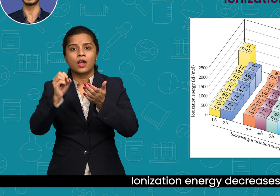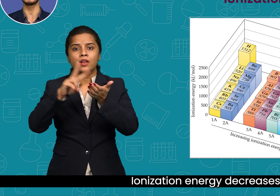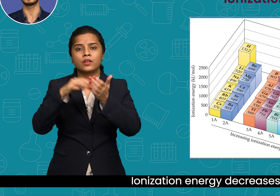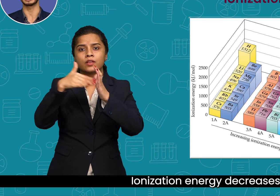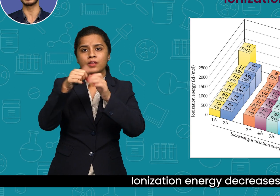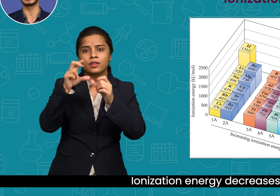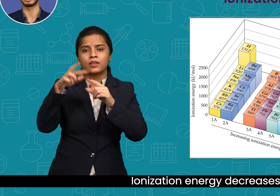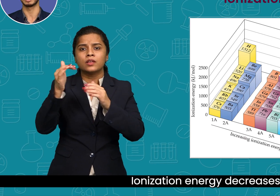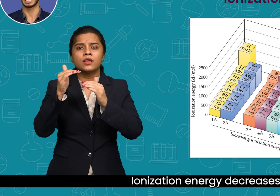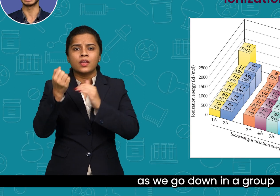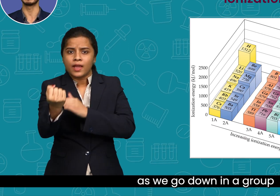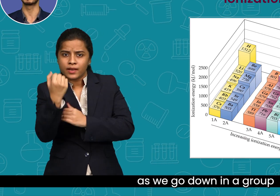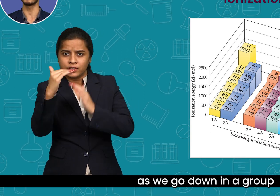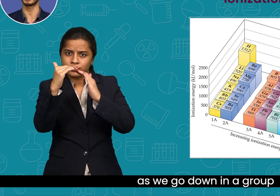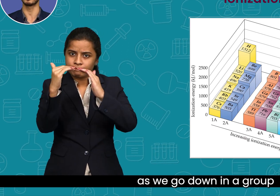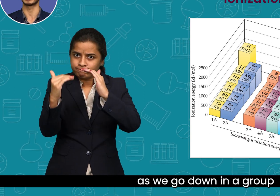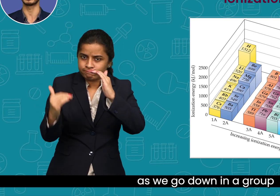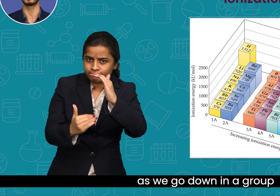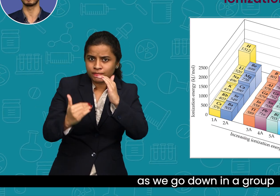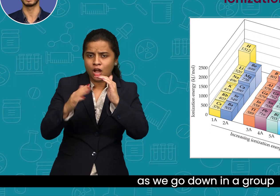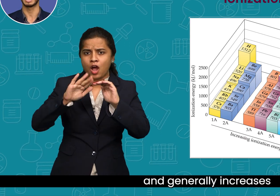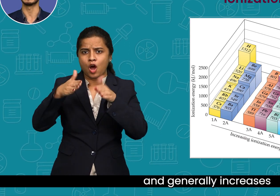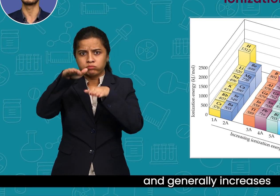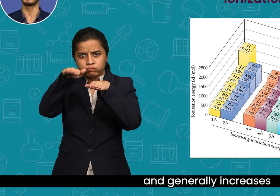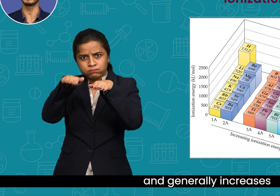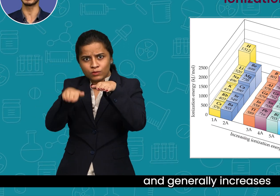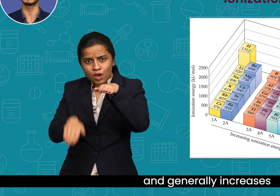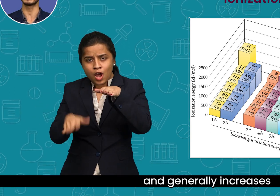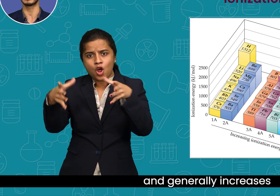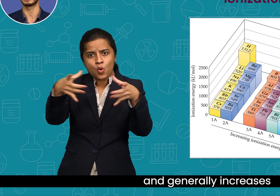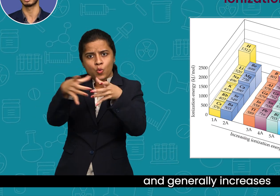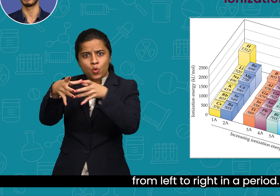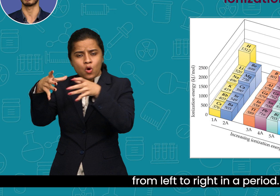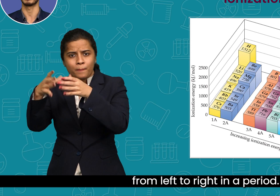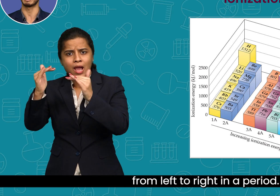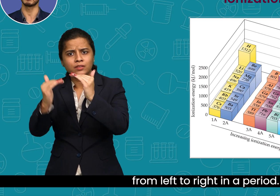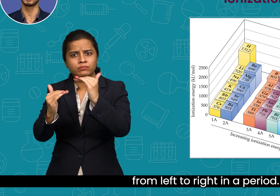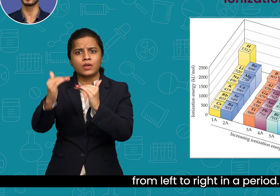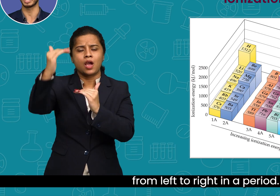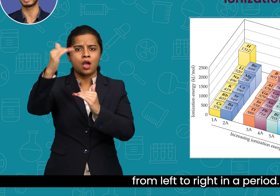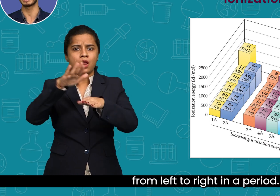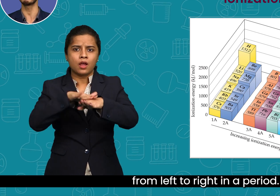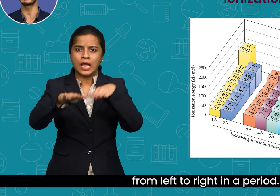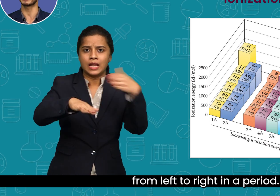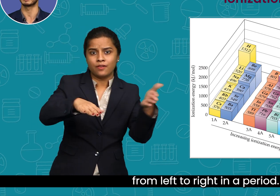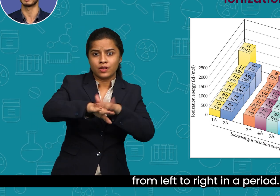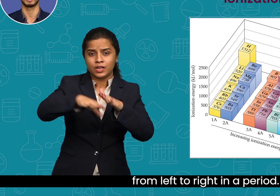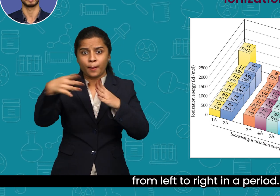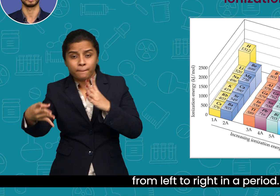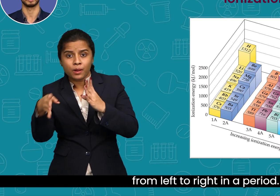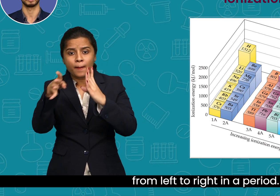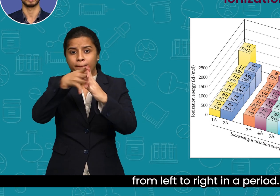Ionization energy decreases as we go down in a group and generally increases from left to right in a